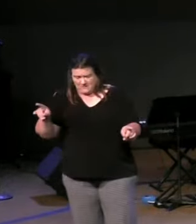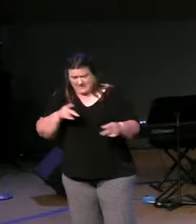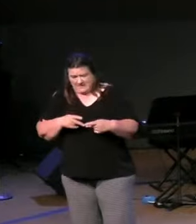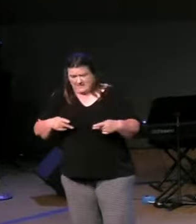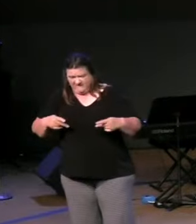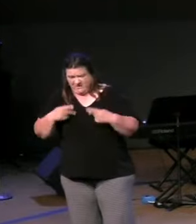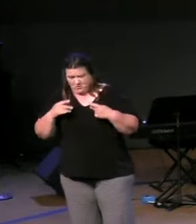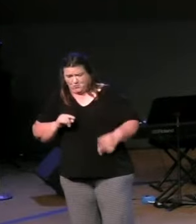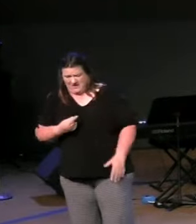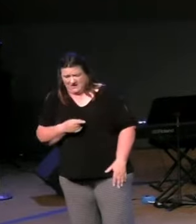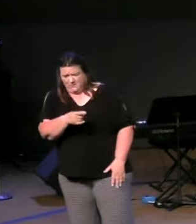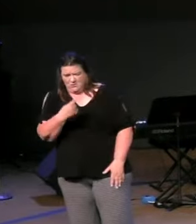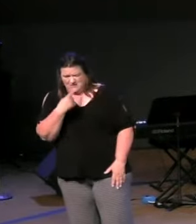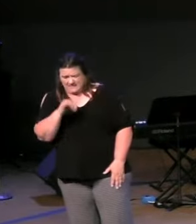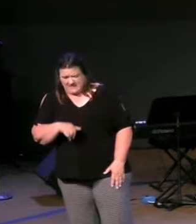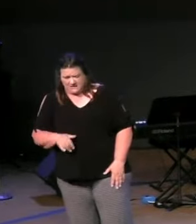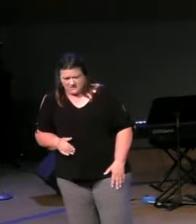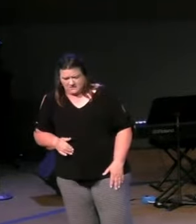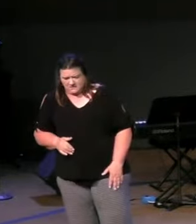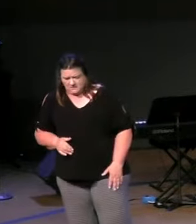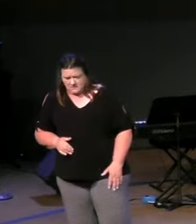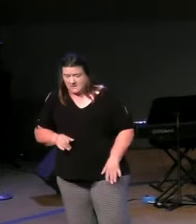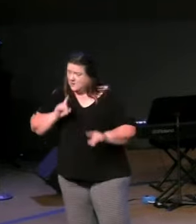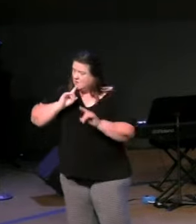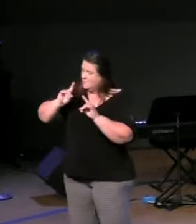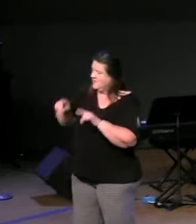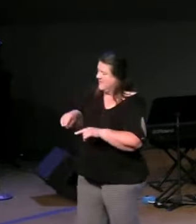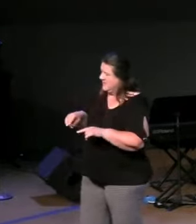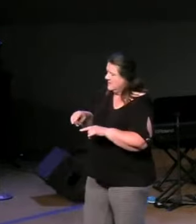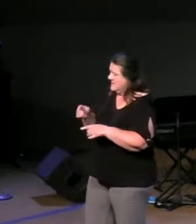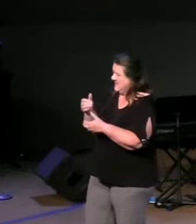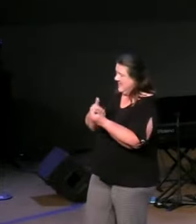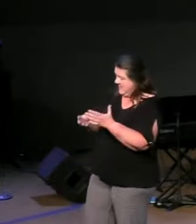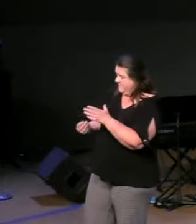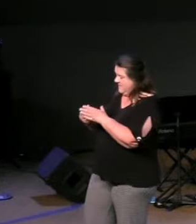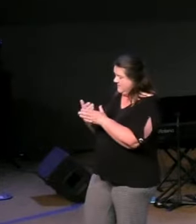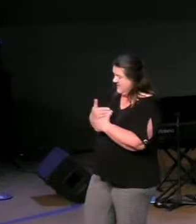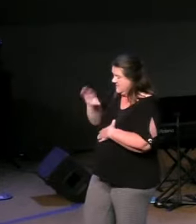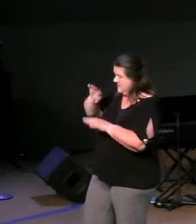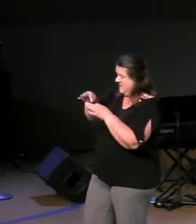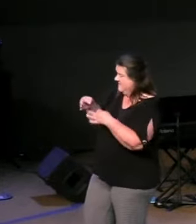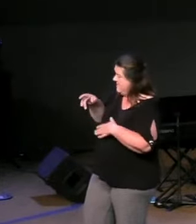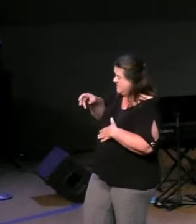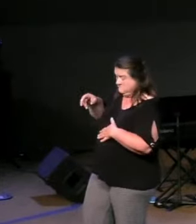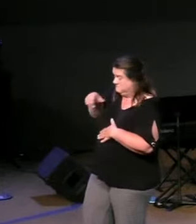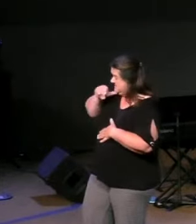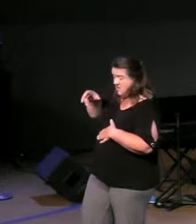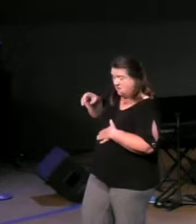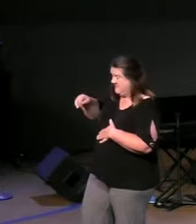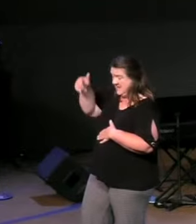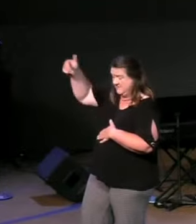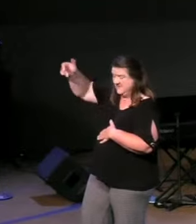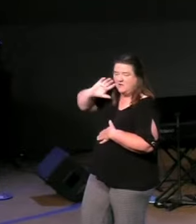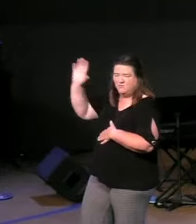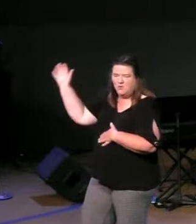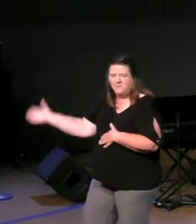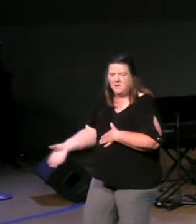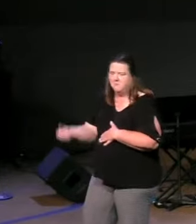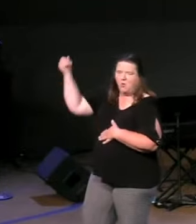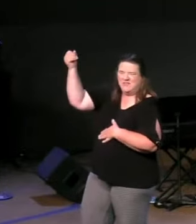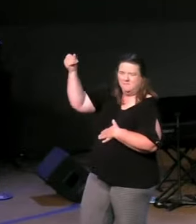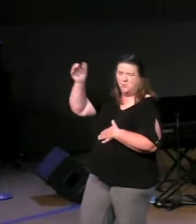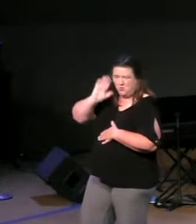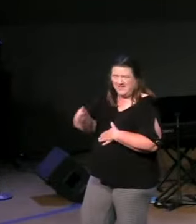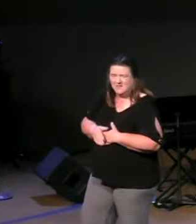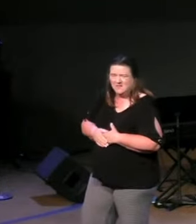were offended when they heard this?" He replied, "Every plant that my heavenly Father has not planted will be pulled up by the